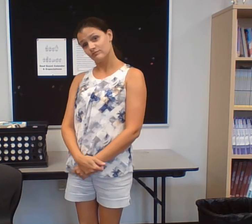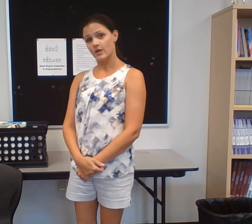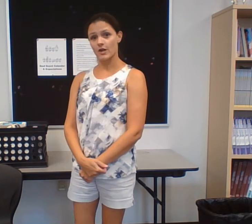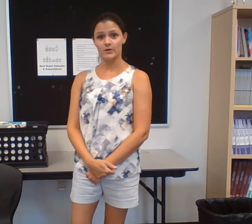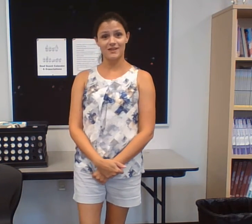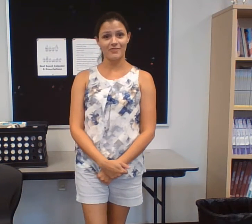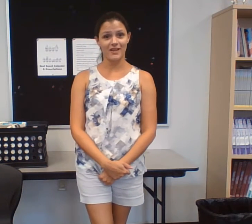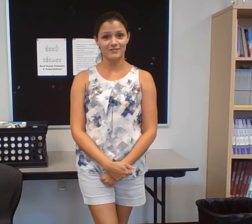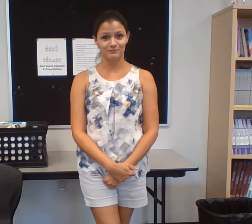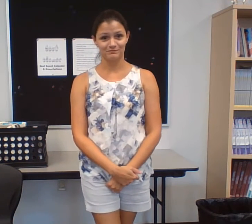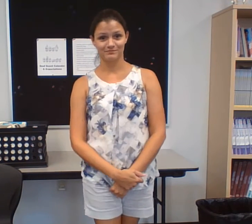How do I sign that?